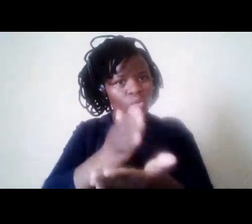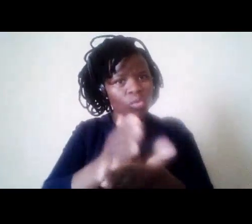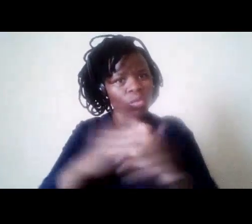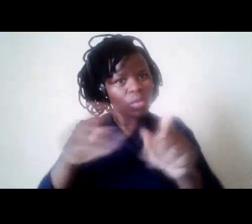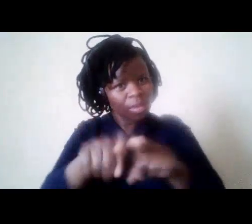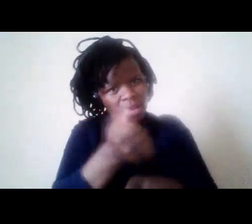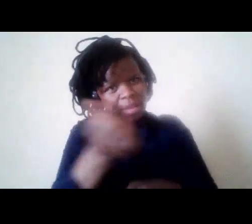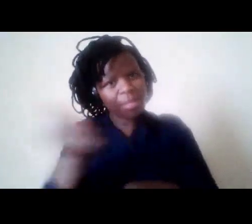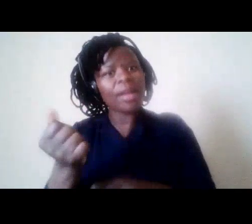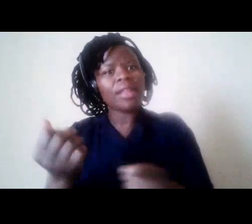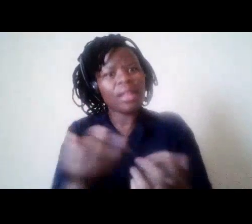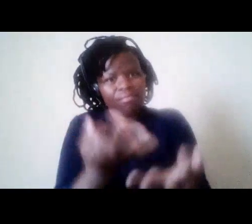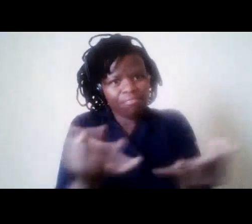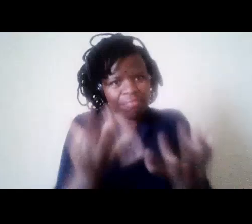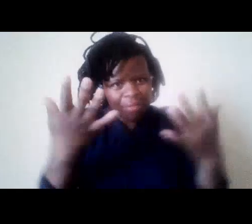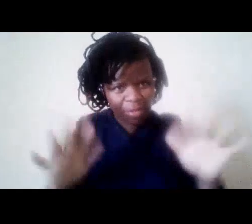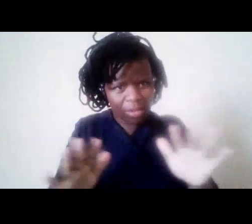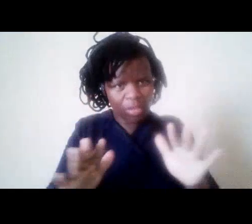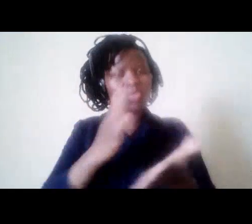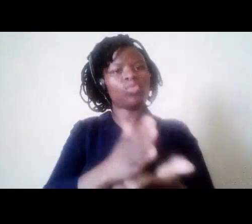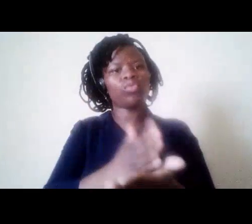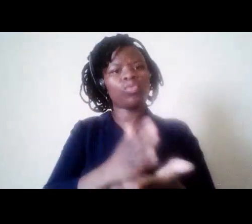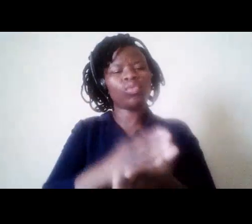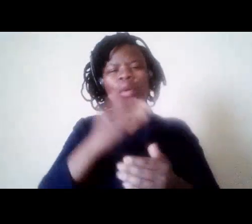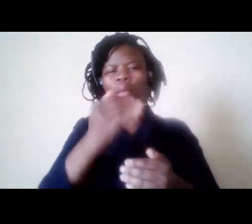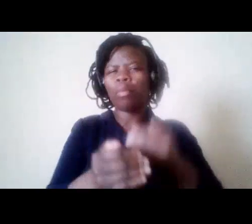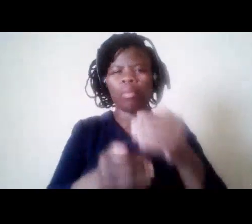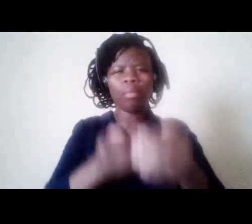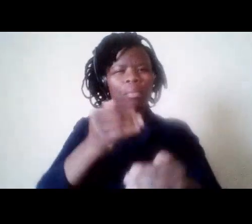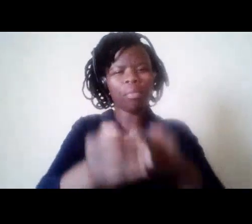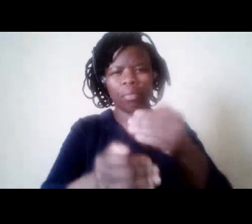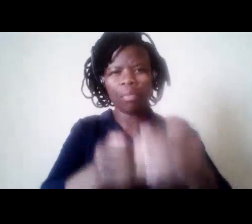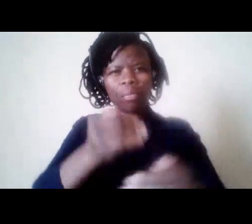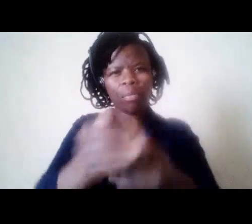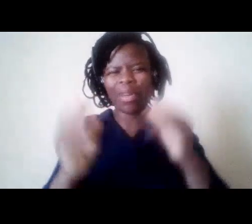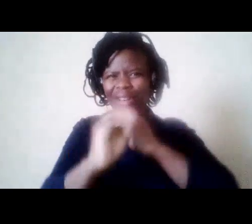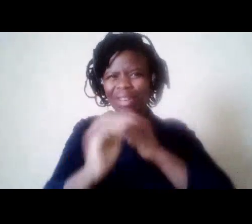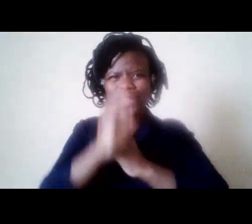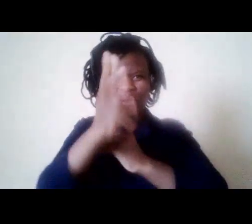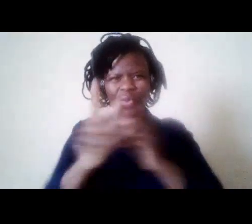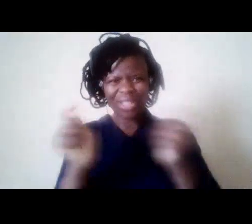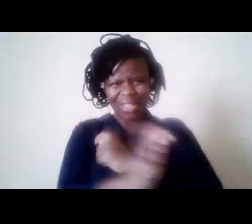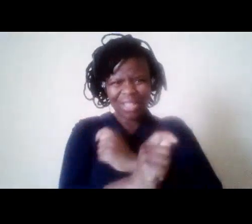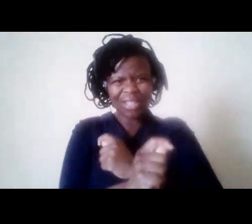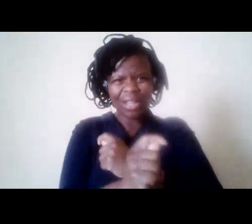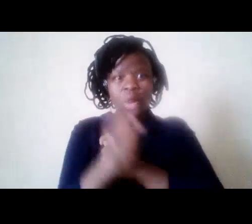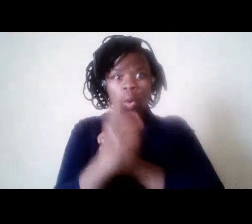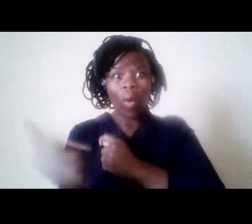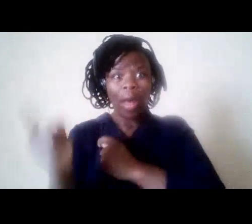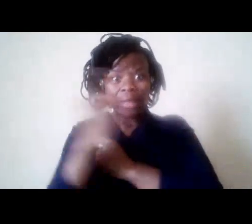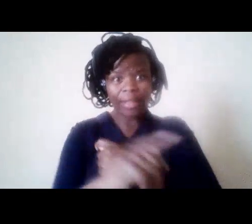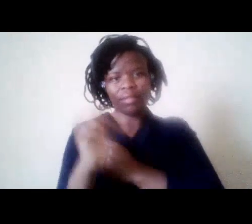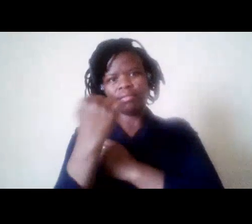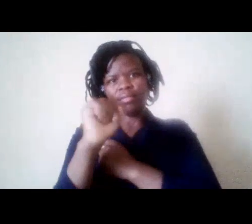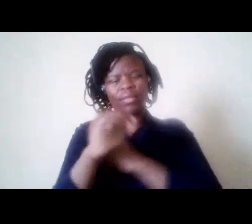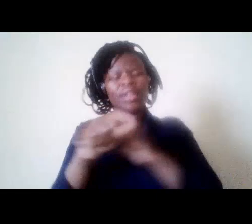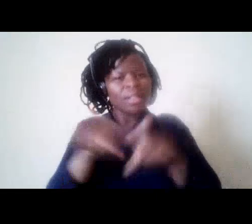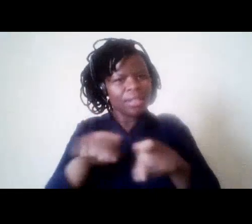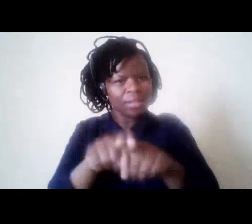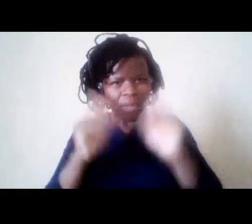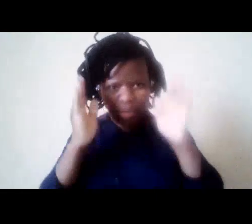mentioned, it's a tedious process. Nothing is going to change overnight. And the reading of Perkins it says